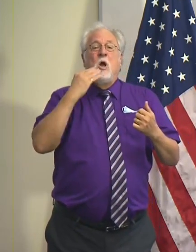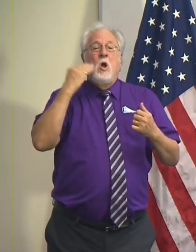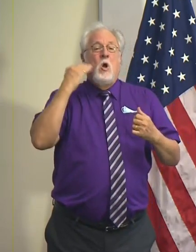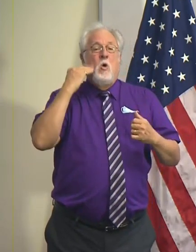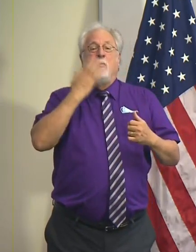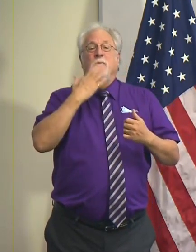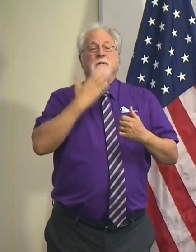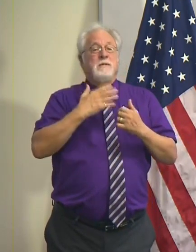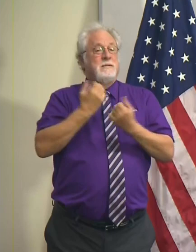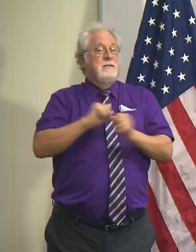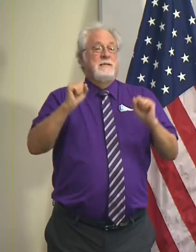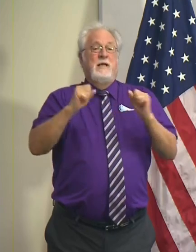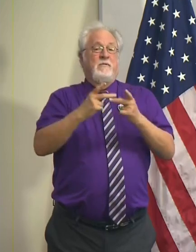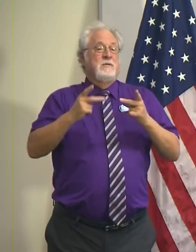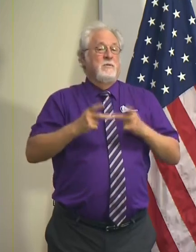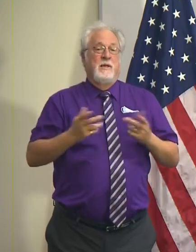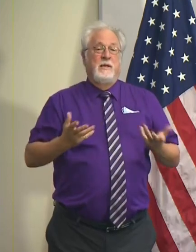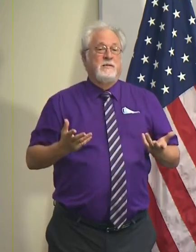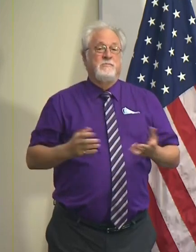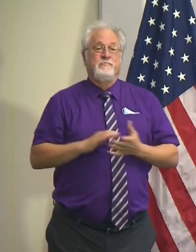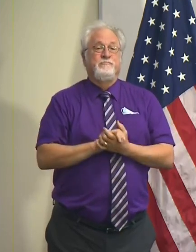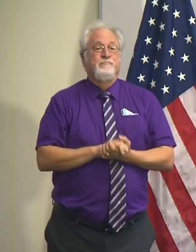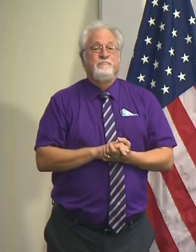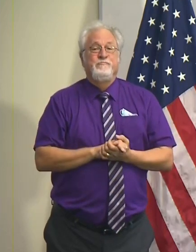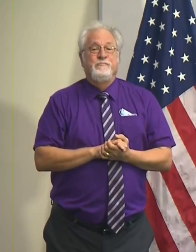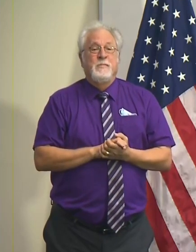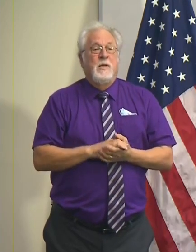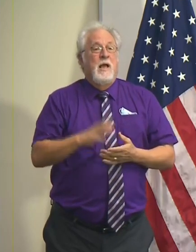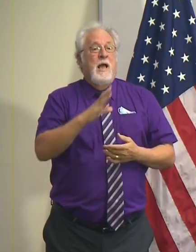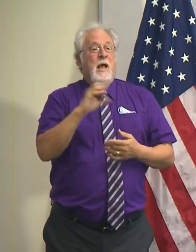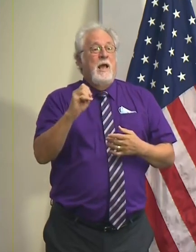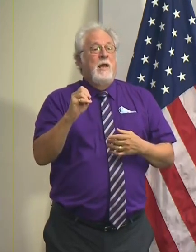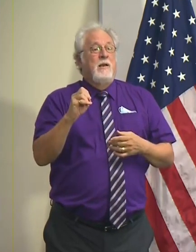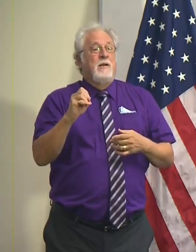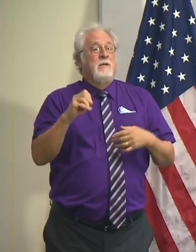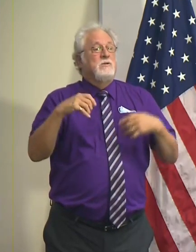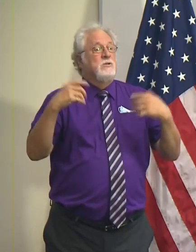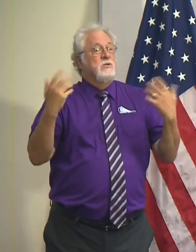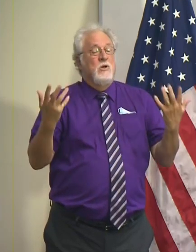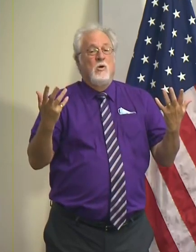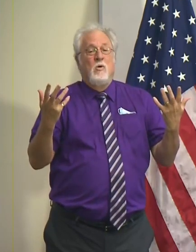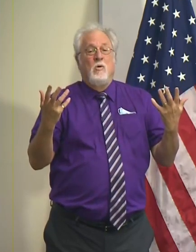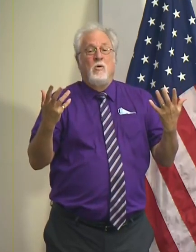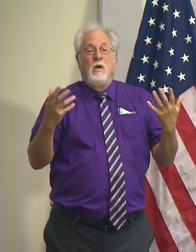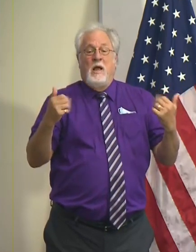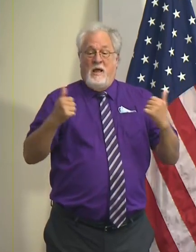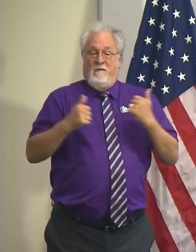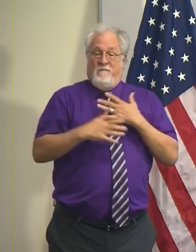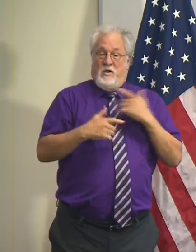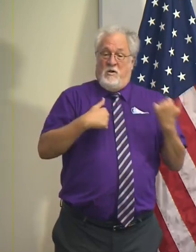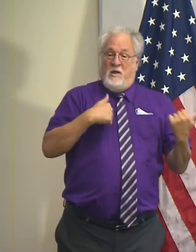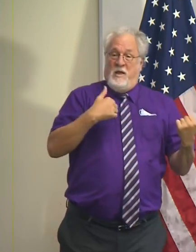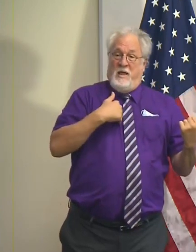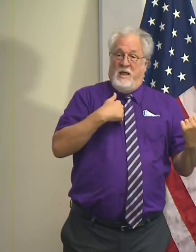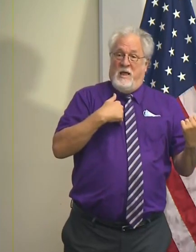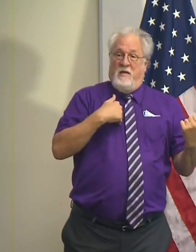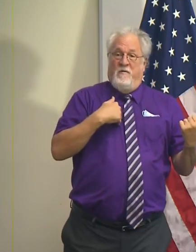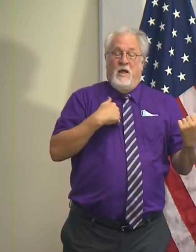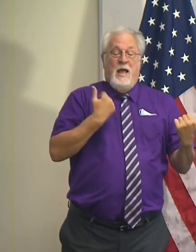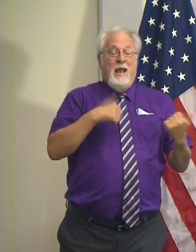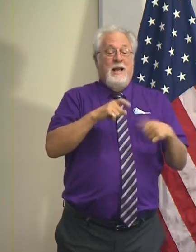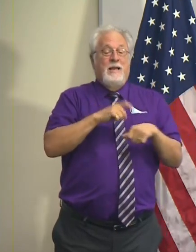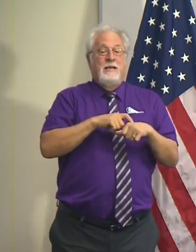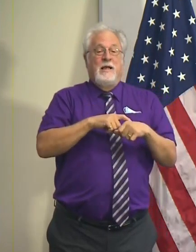absolute safest place to be. And so the fear that I have is that